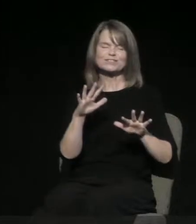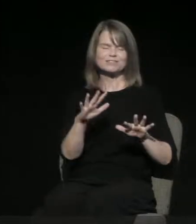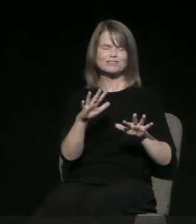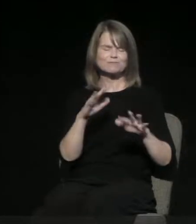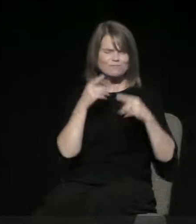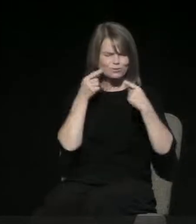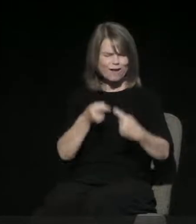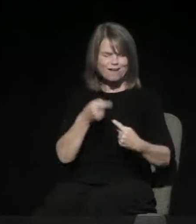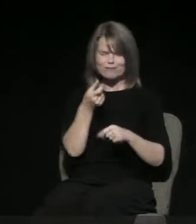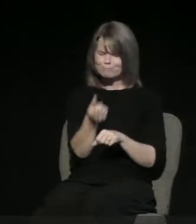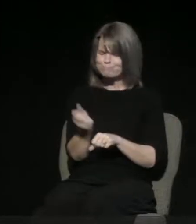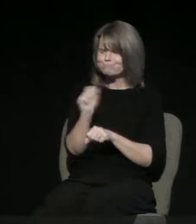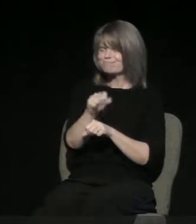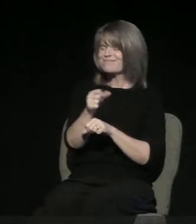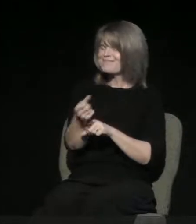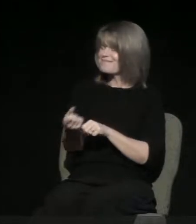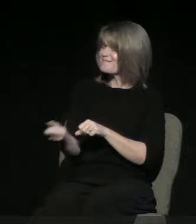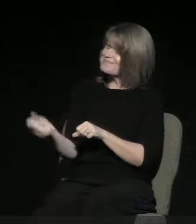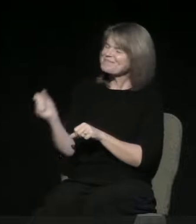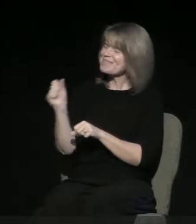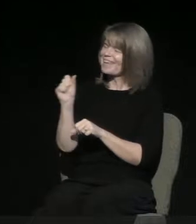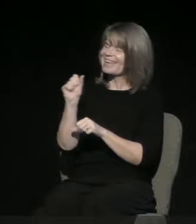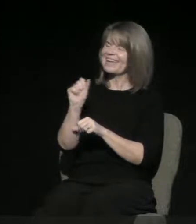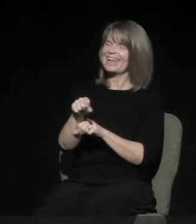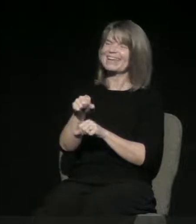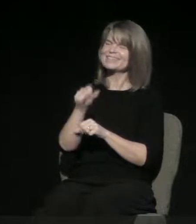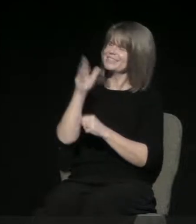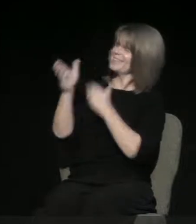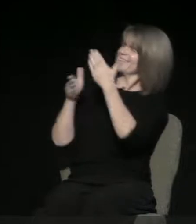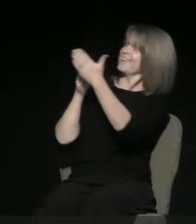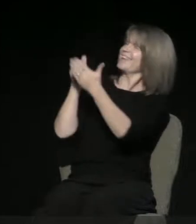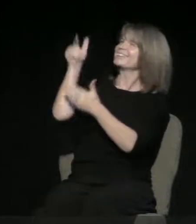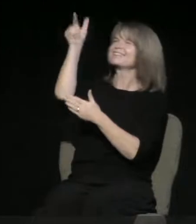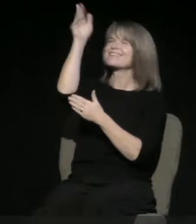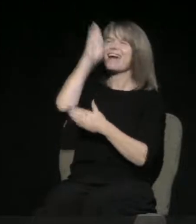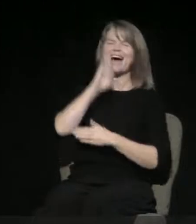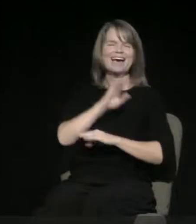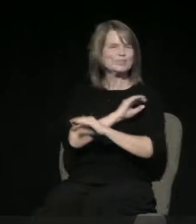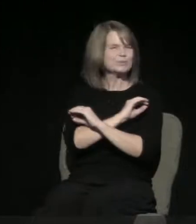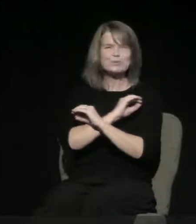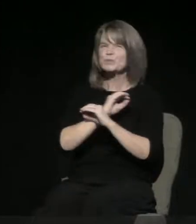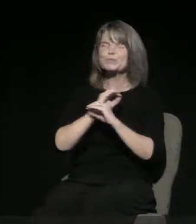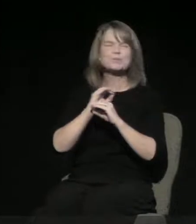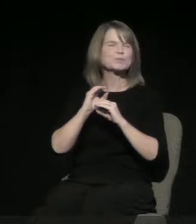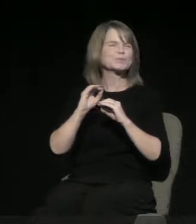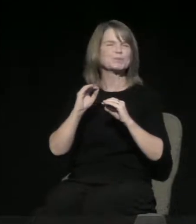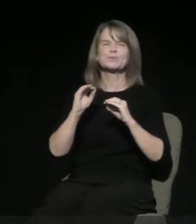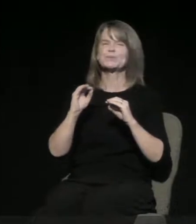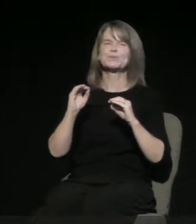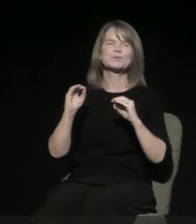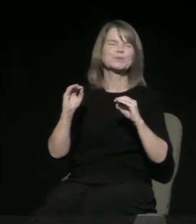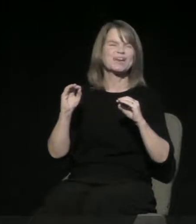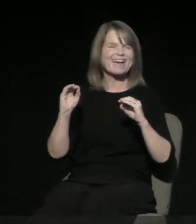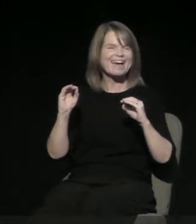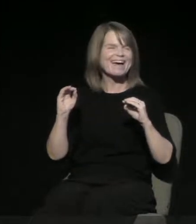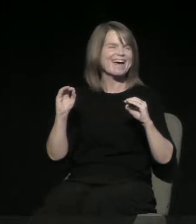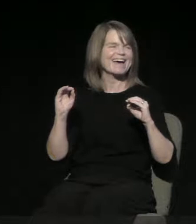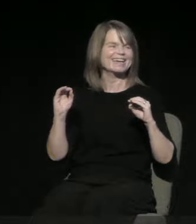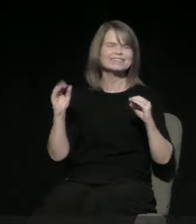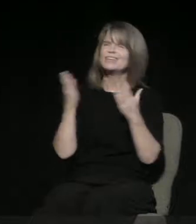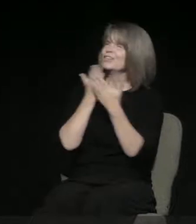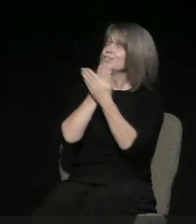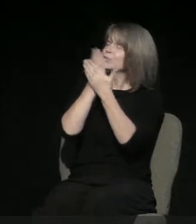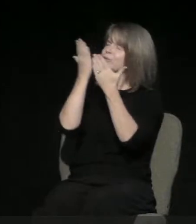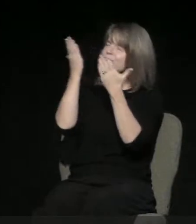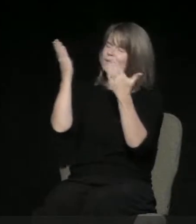win every battle. Nothing can stand against the power of our